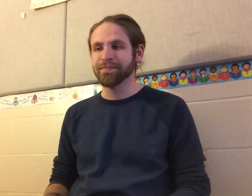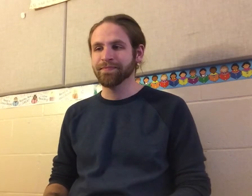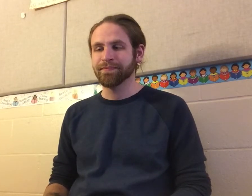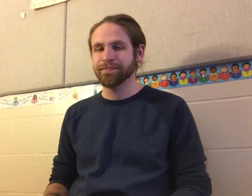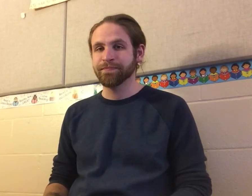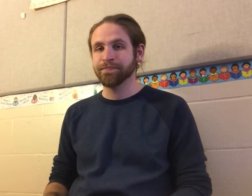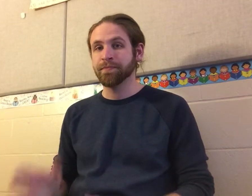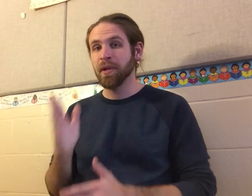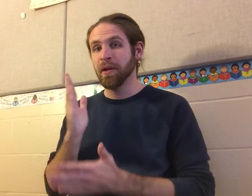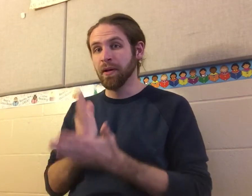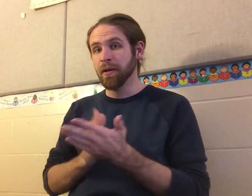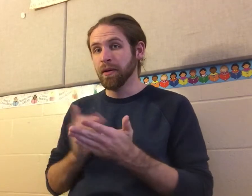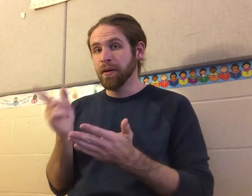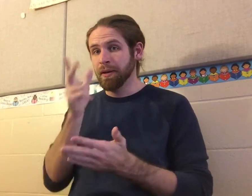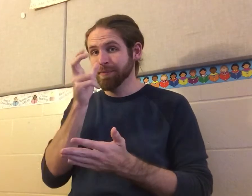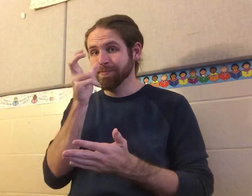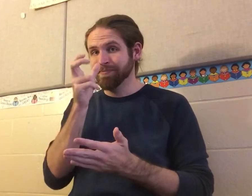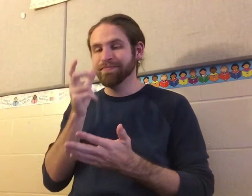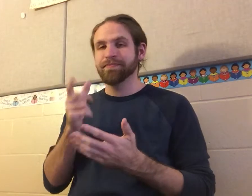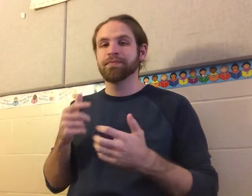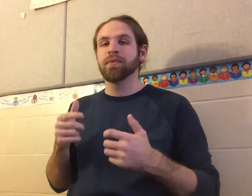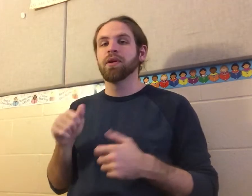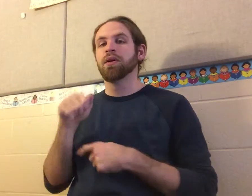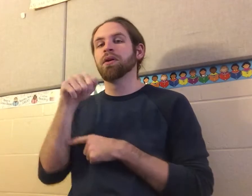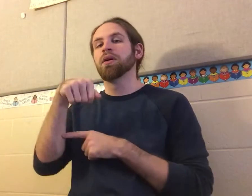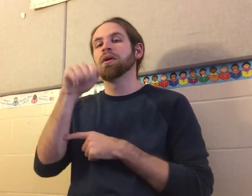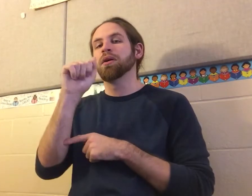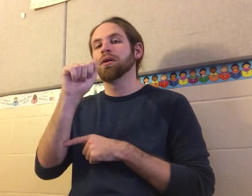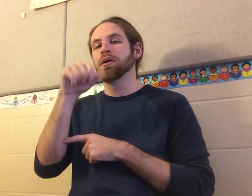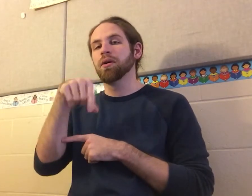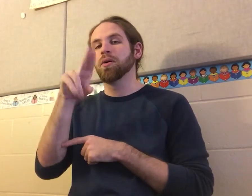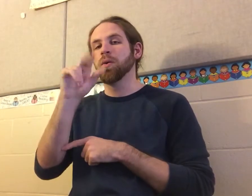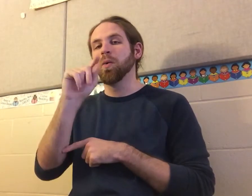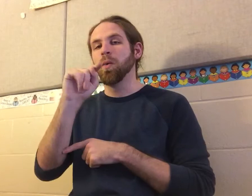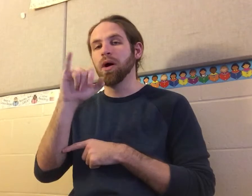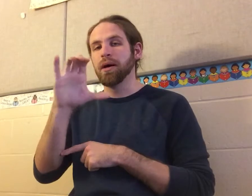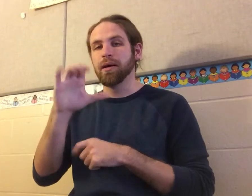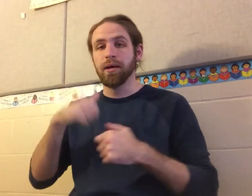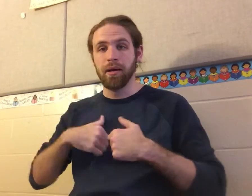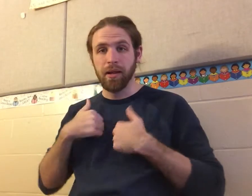Some insects are aquatic, meaning they live in or near water.